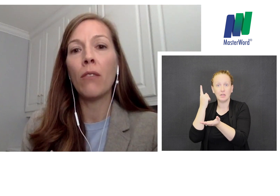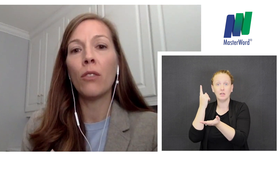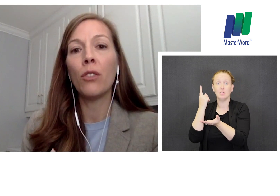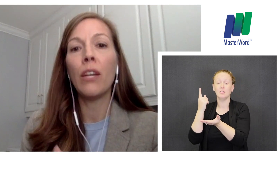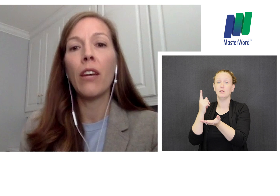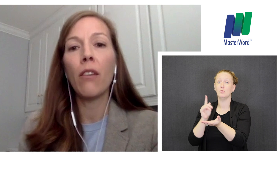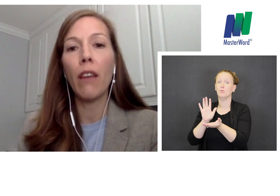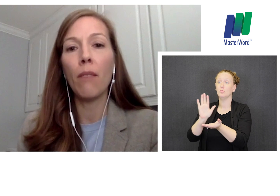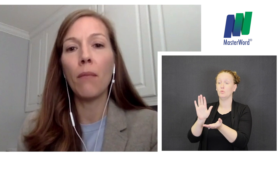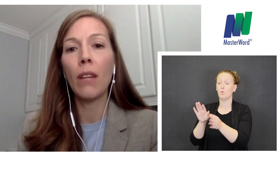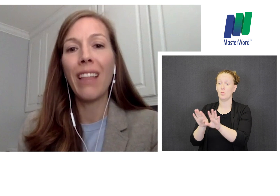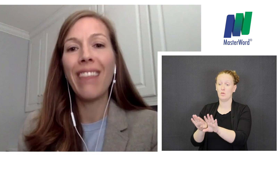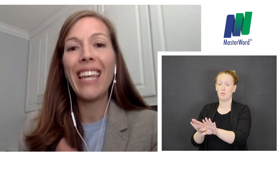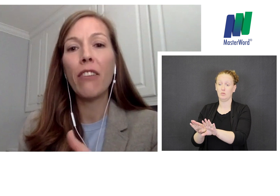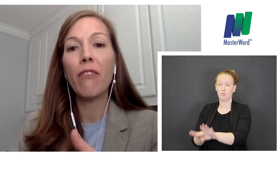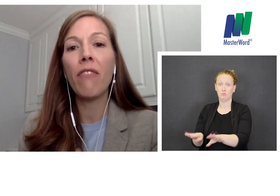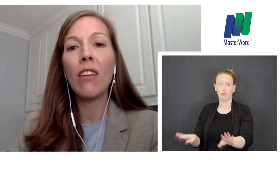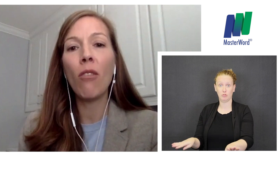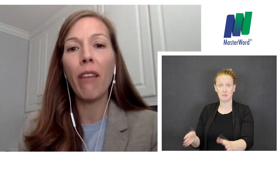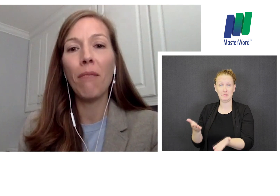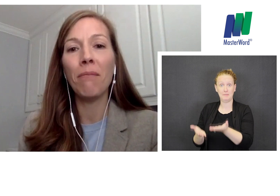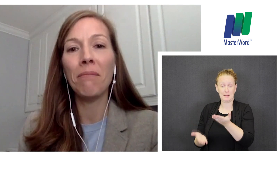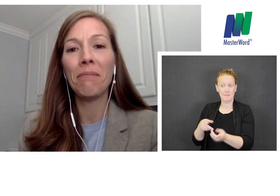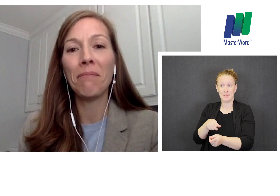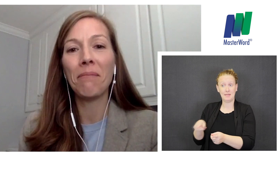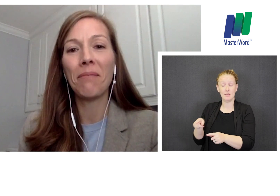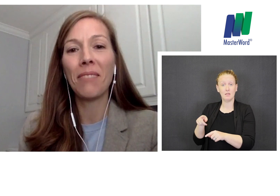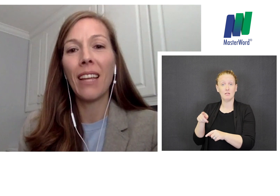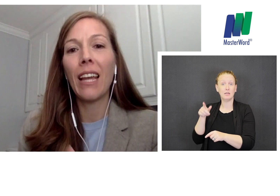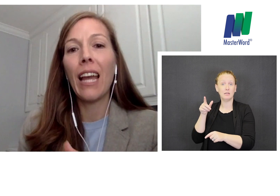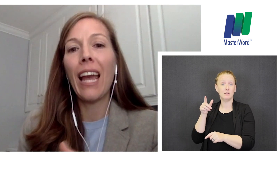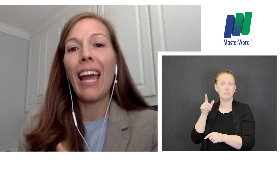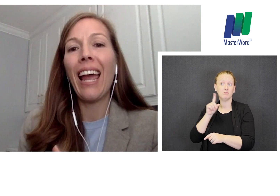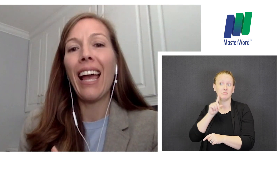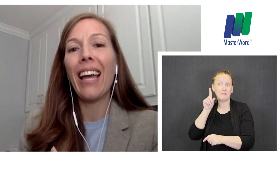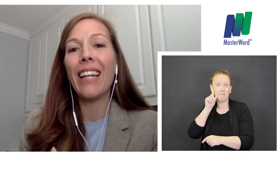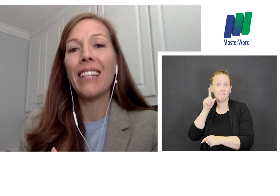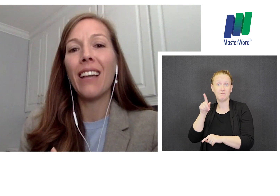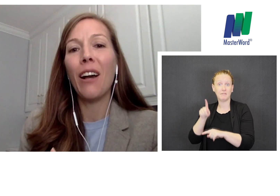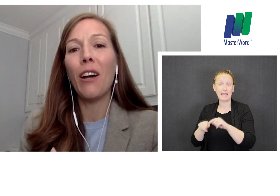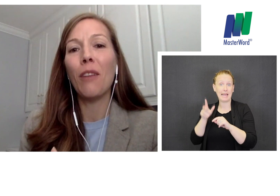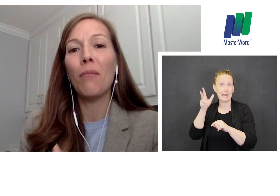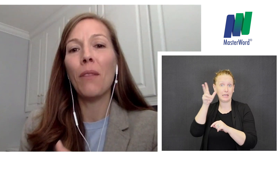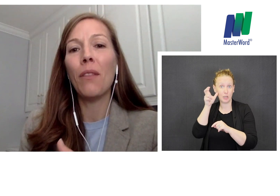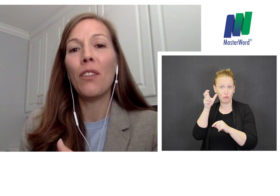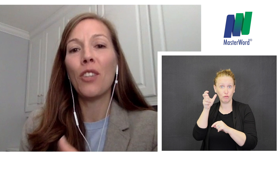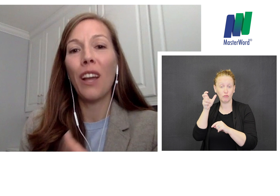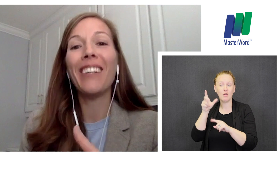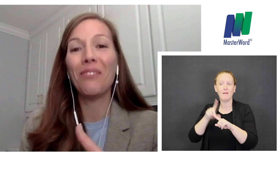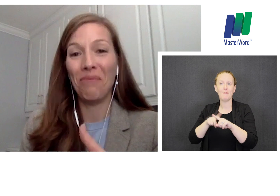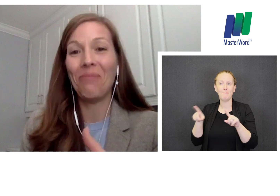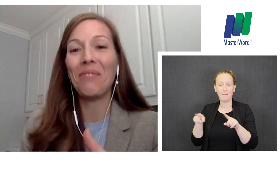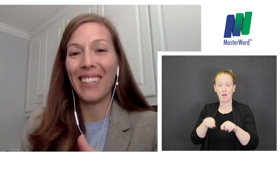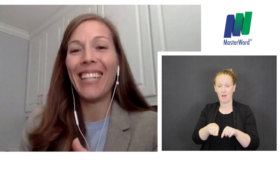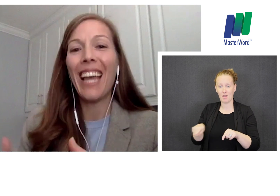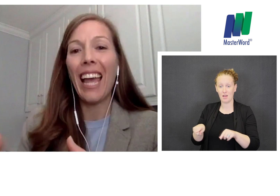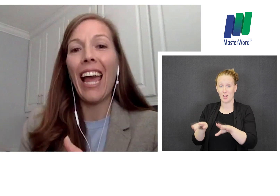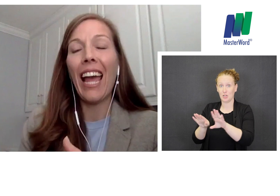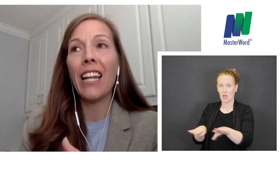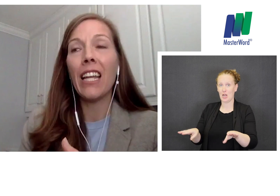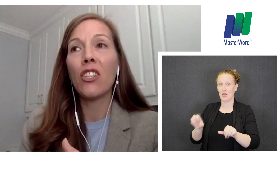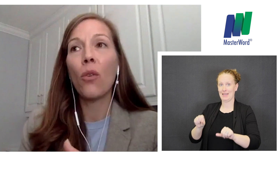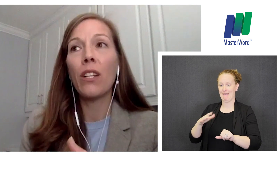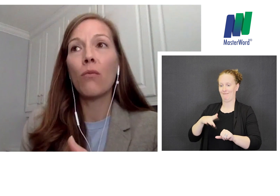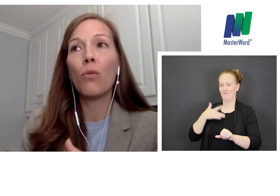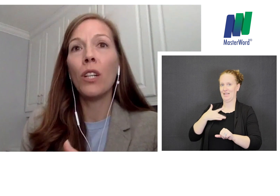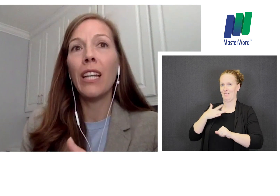may not be able to hear them, they can feel them. and the child. Mm-hmm.